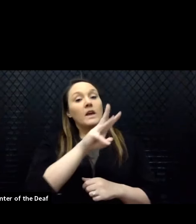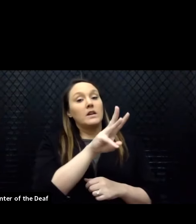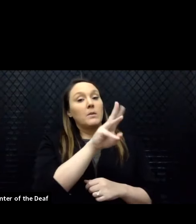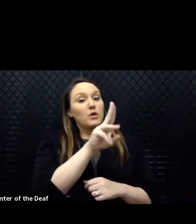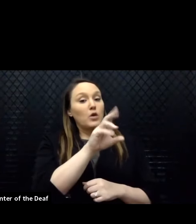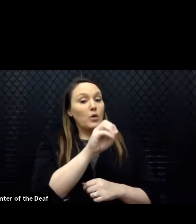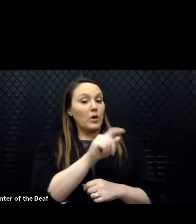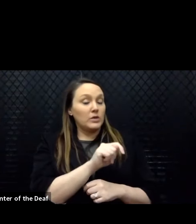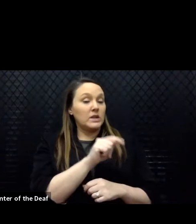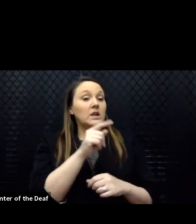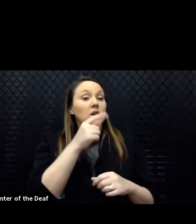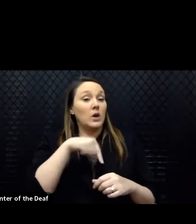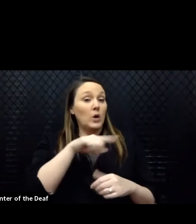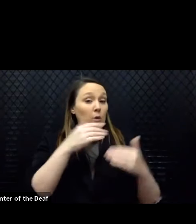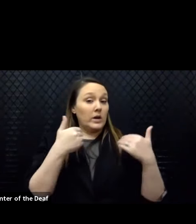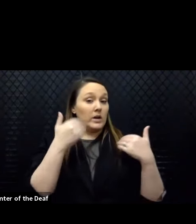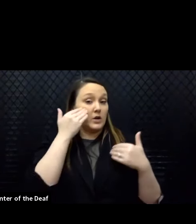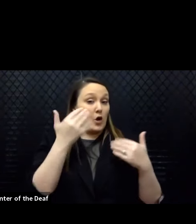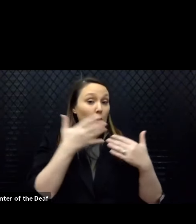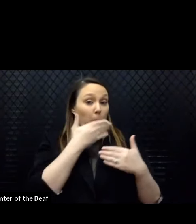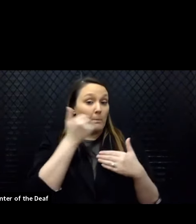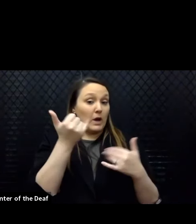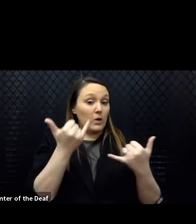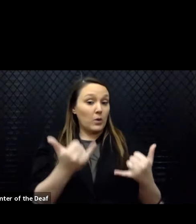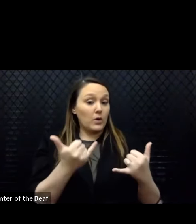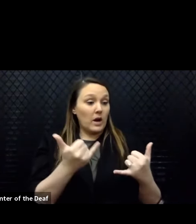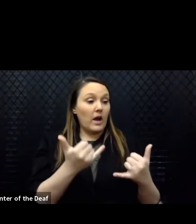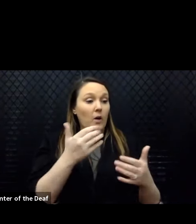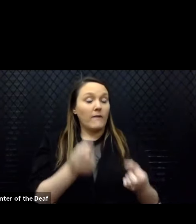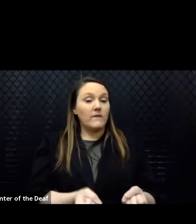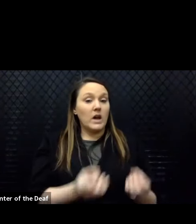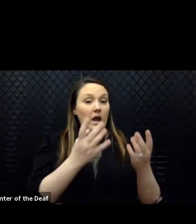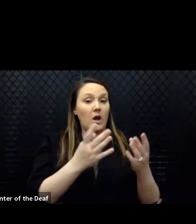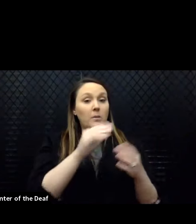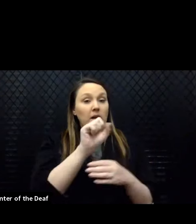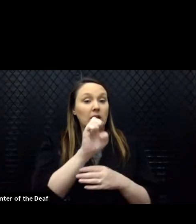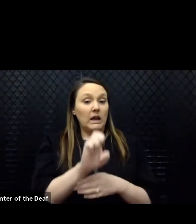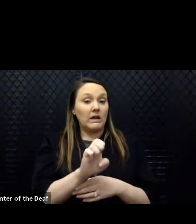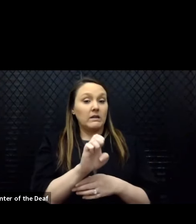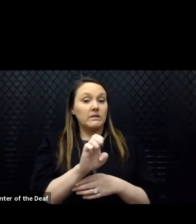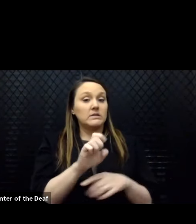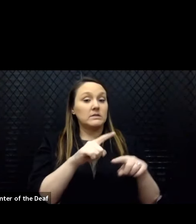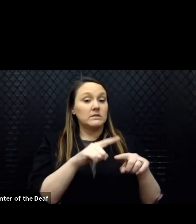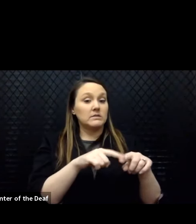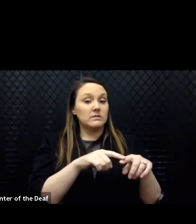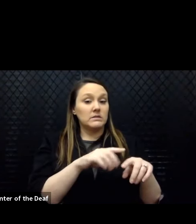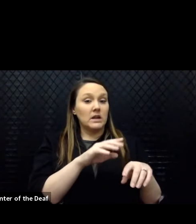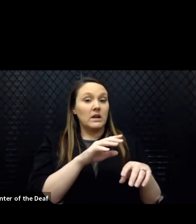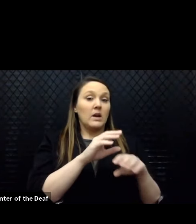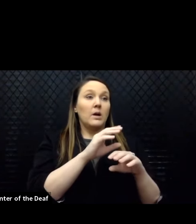do we have a better idea now of the proportion of Knox County's COVID caseload that are asymptomatic?